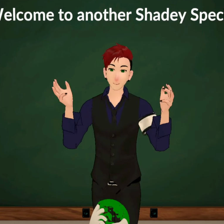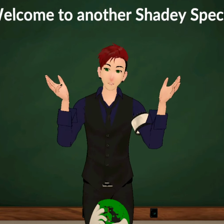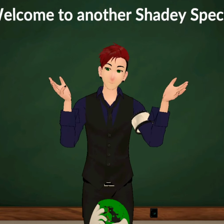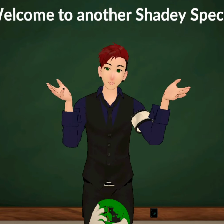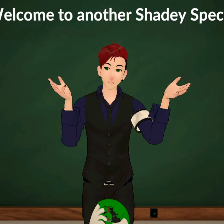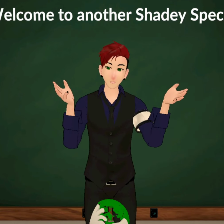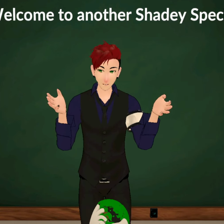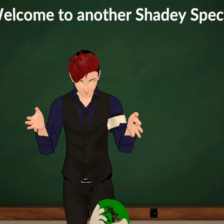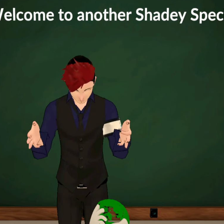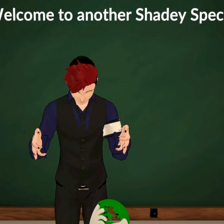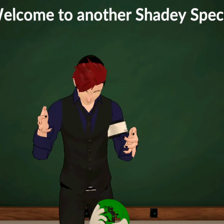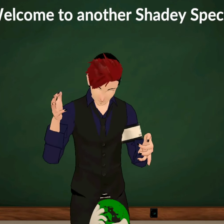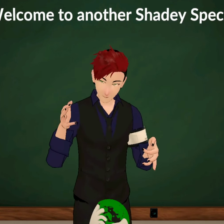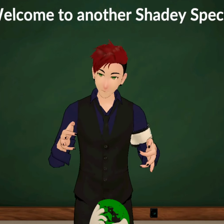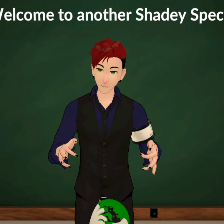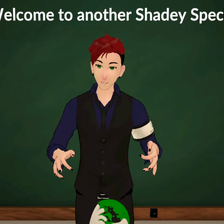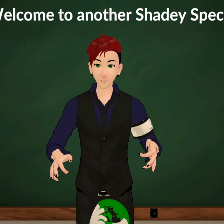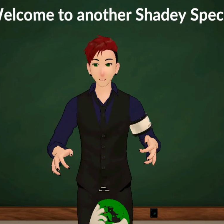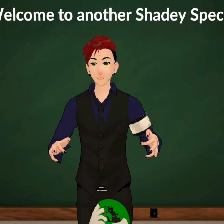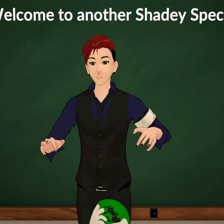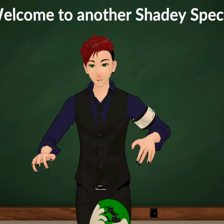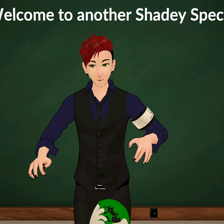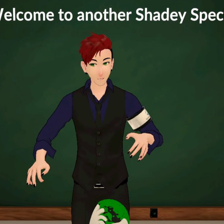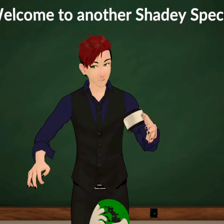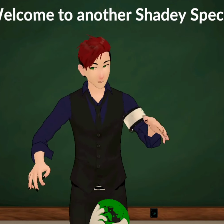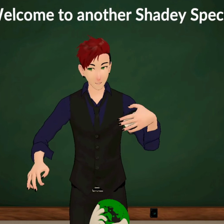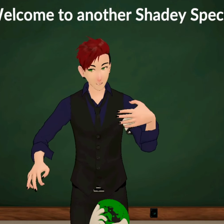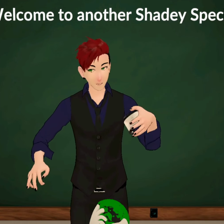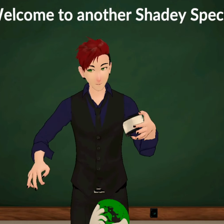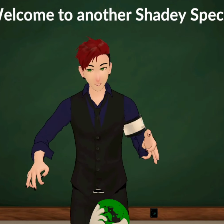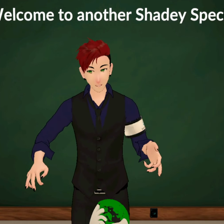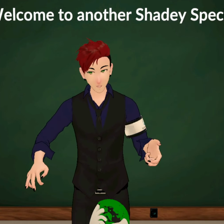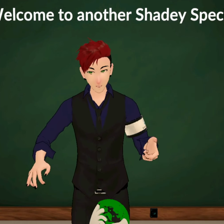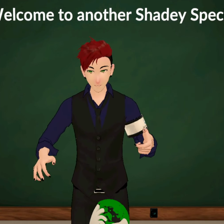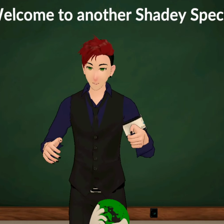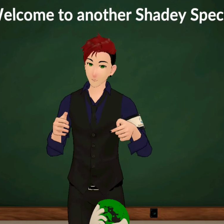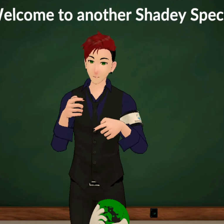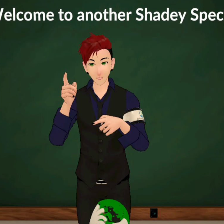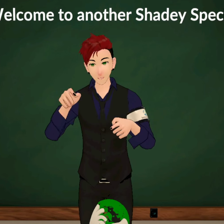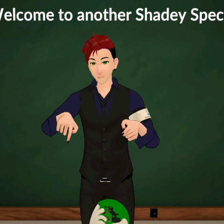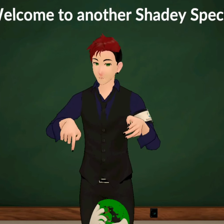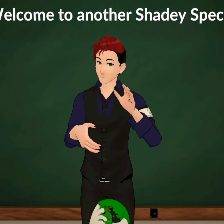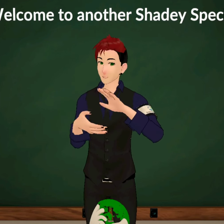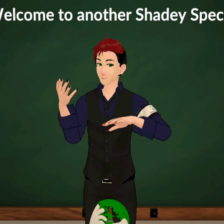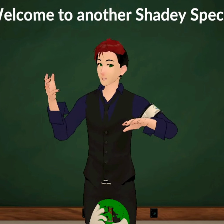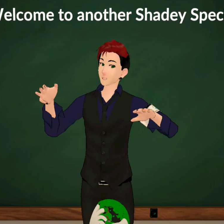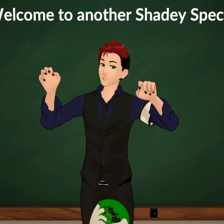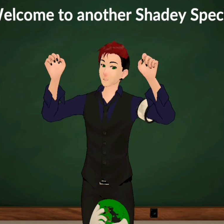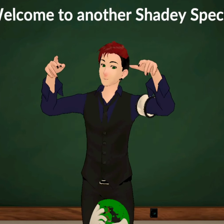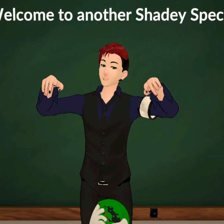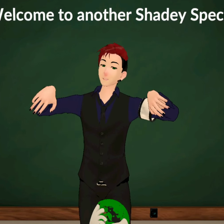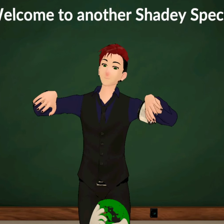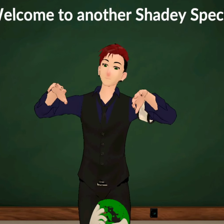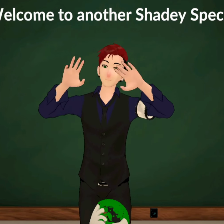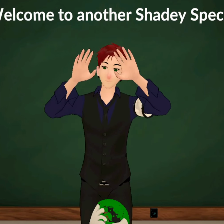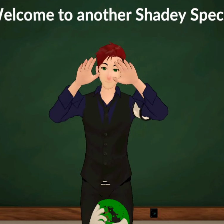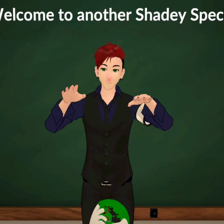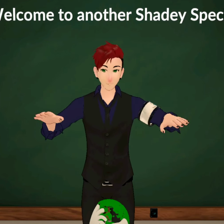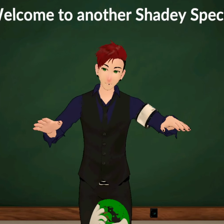See, I don't know that. It's things I don't know, but I'm just sitting here going, it's got to go away at some point, right? It's got to go away. Okay. Yeah.